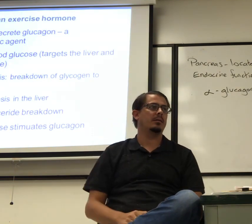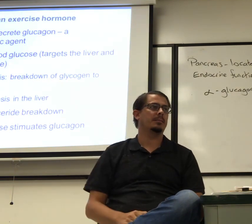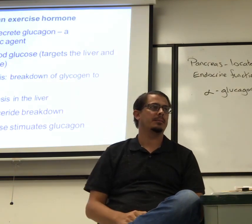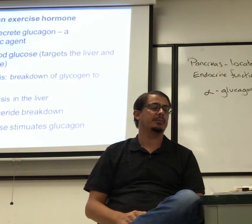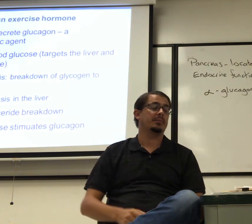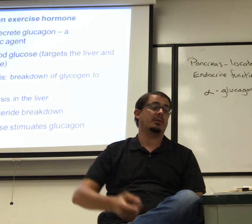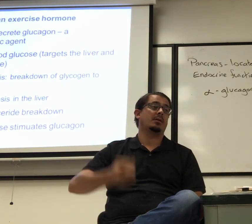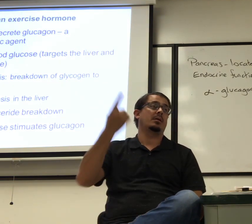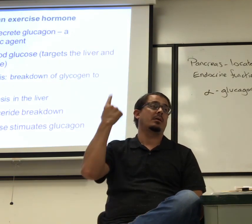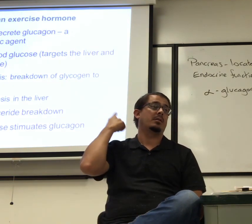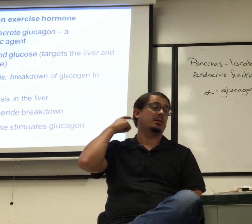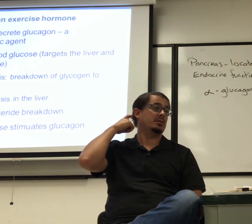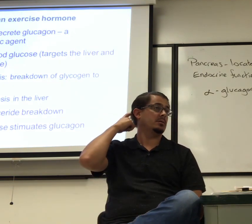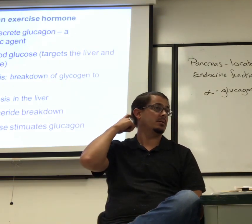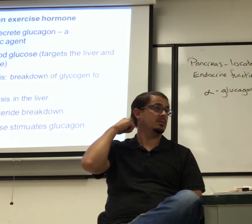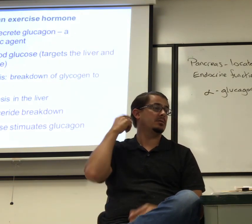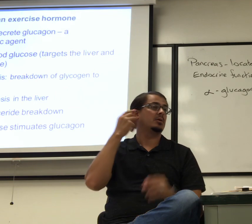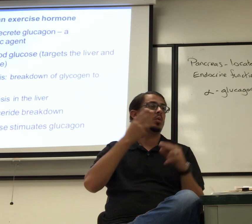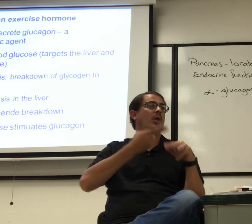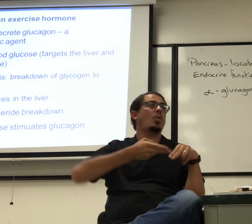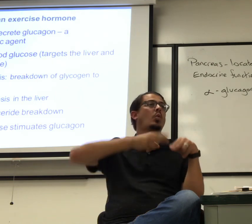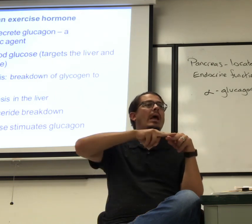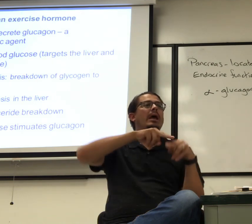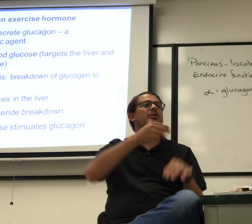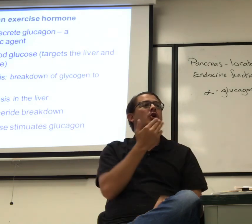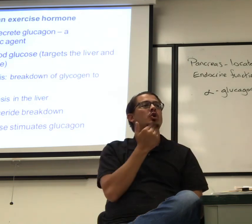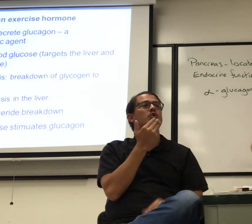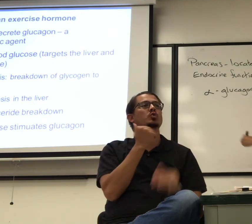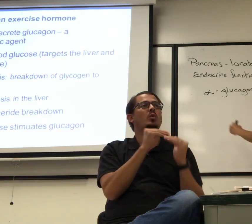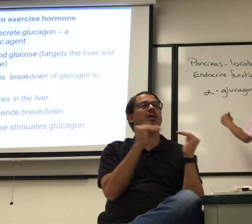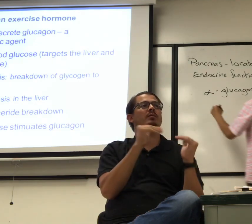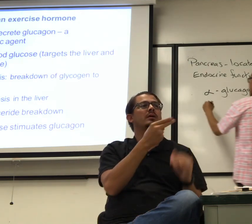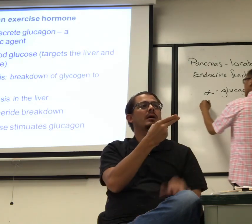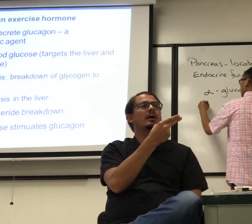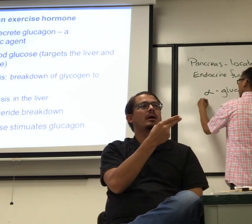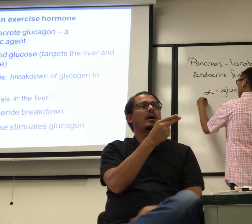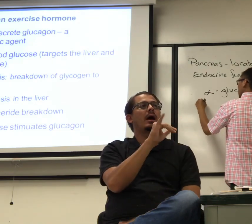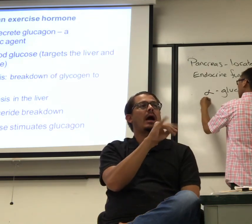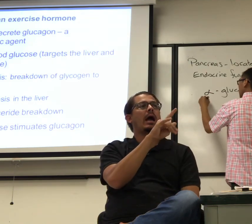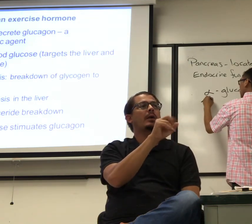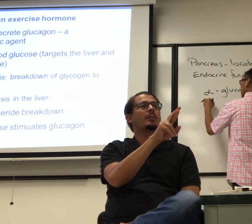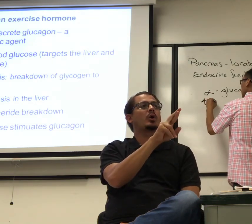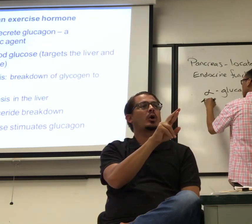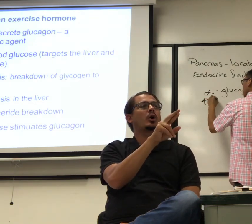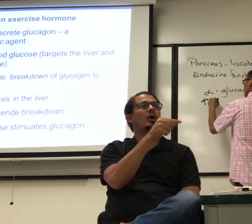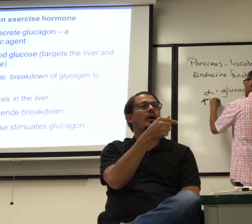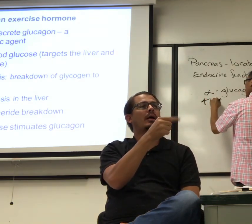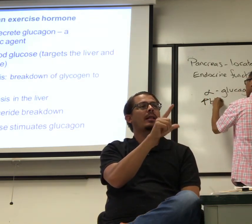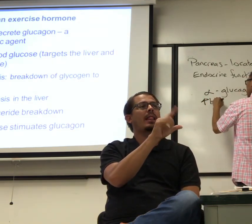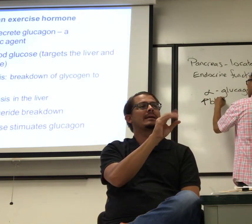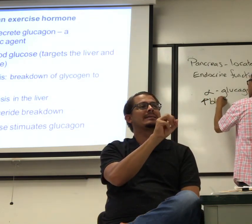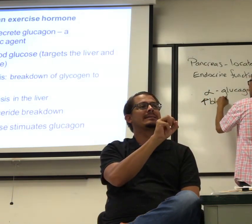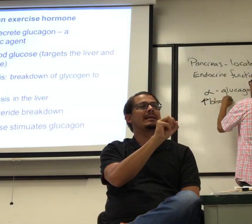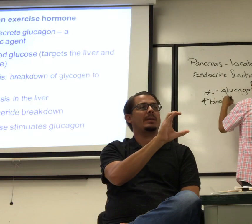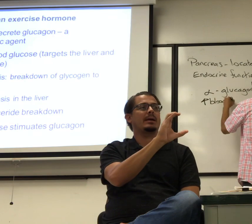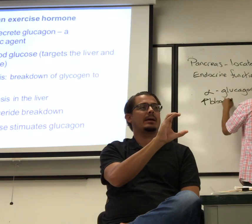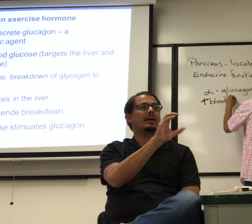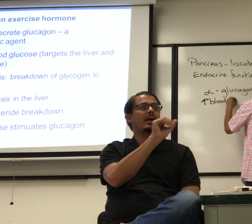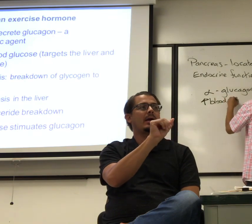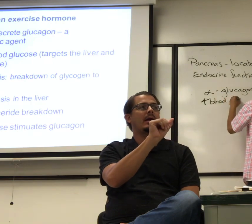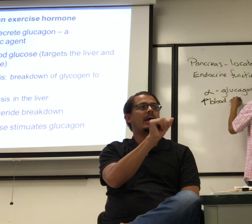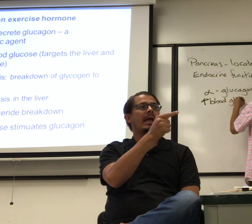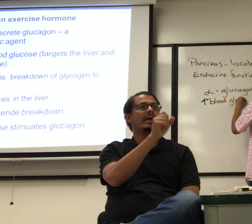find an islet on your slide. All right, so anyways, this raises glucose levels. It's